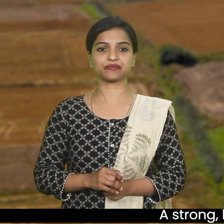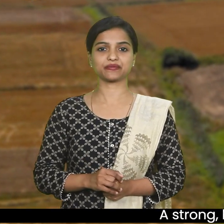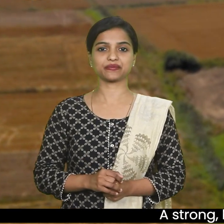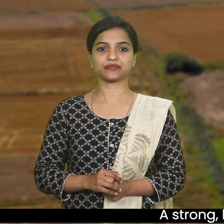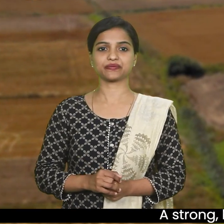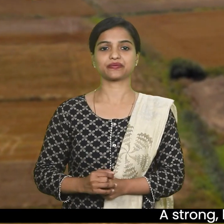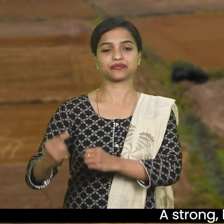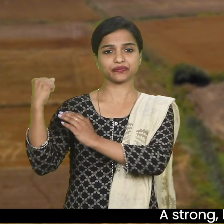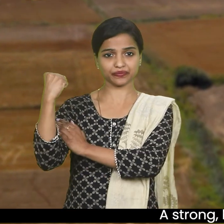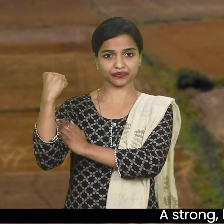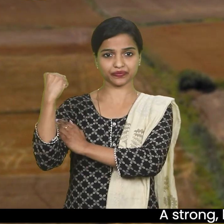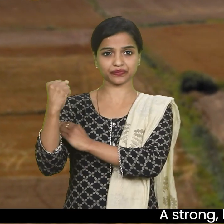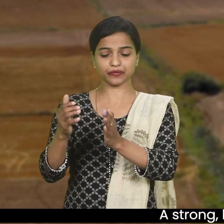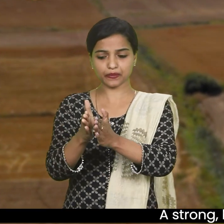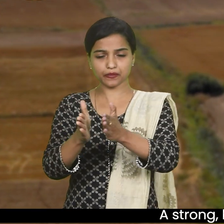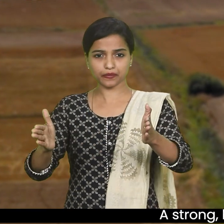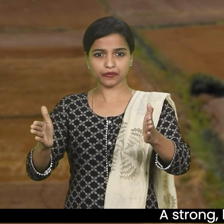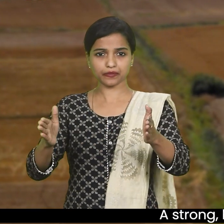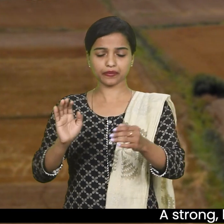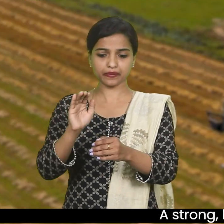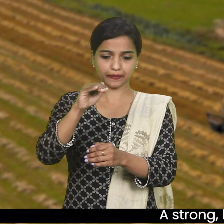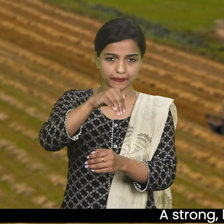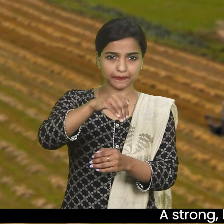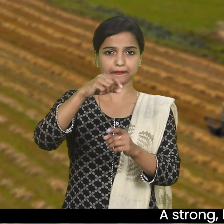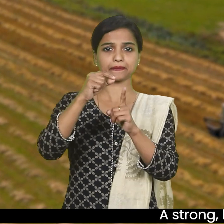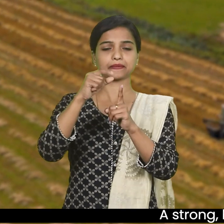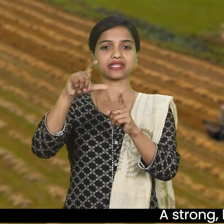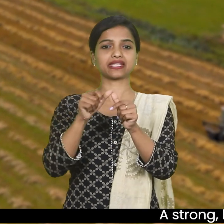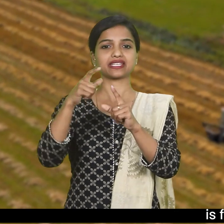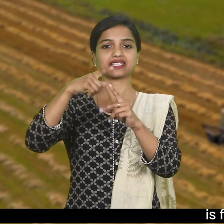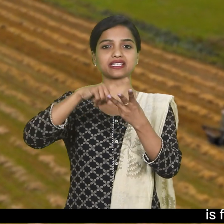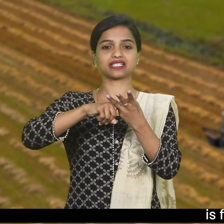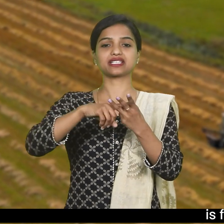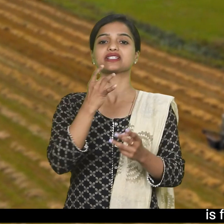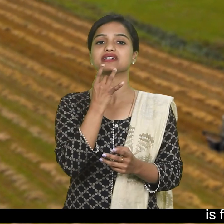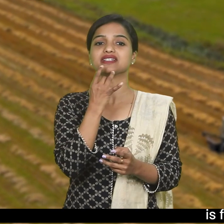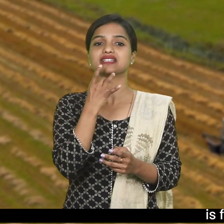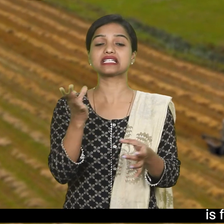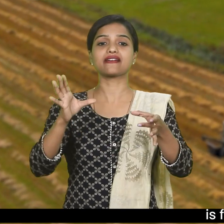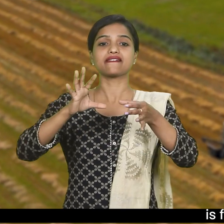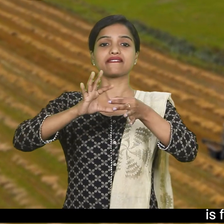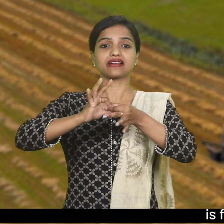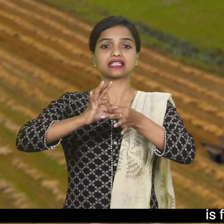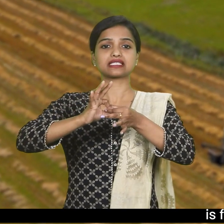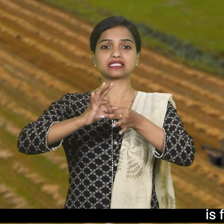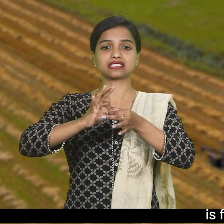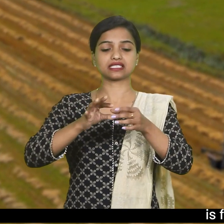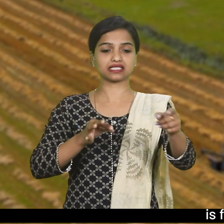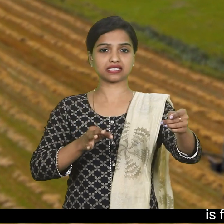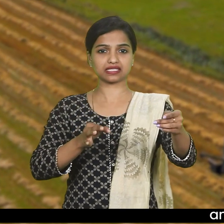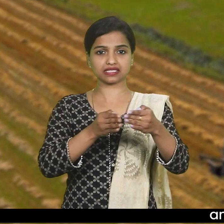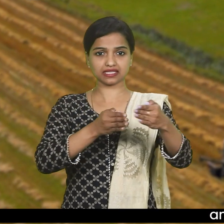A strong, broad and bent plate of iron is fixed to one of its